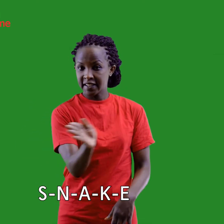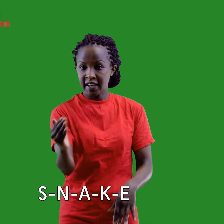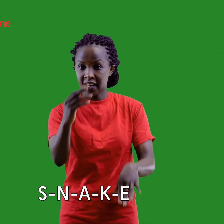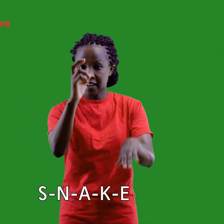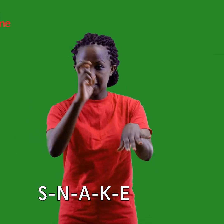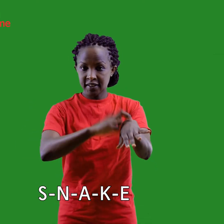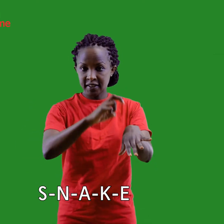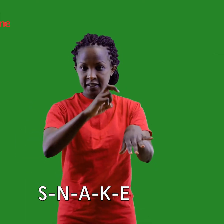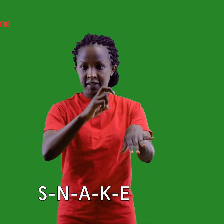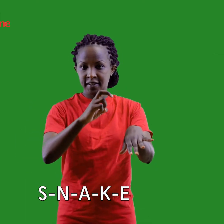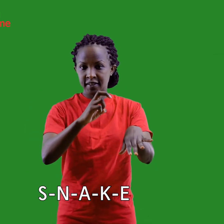Snake.